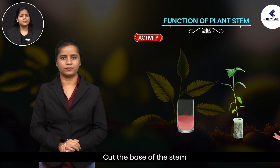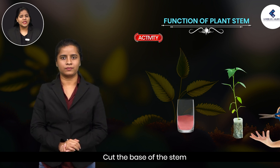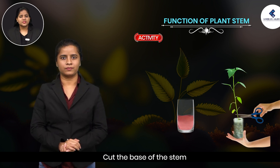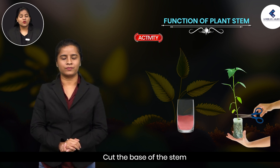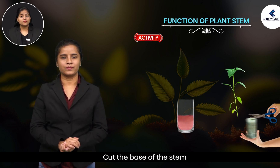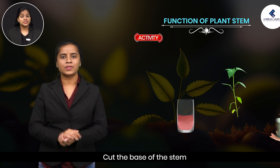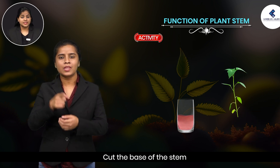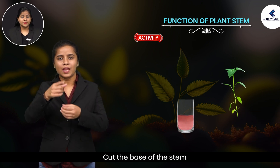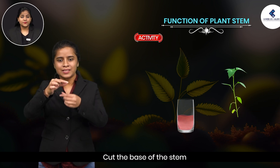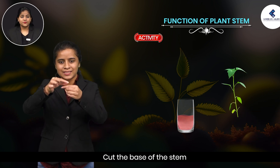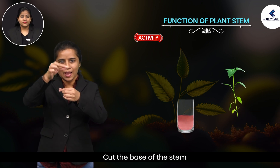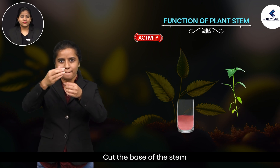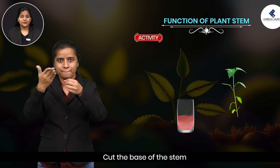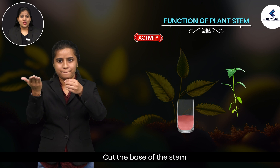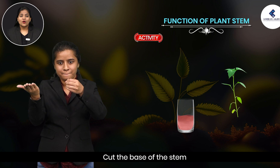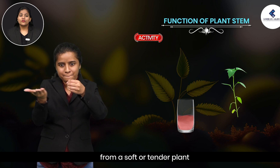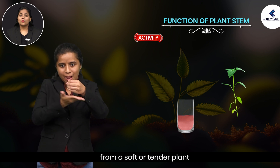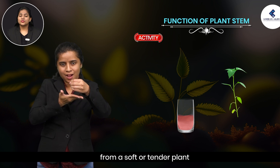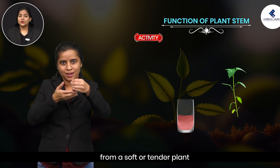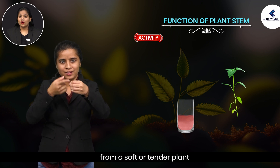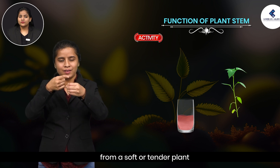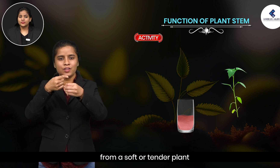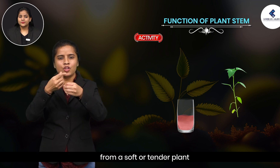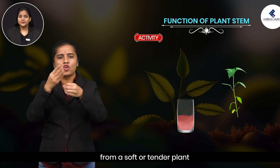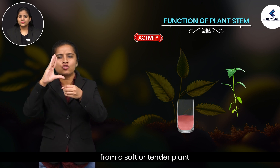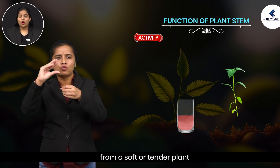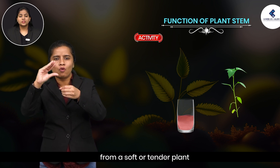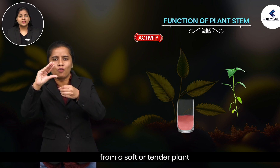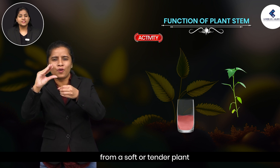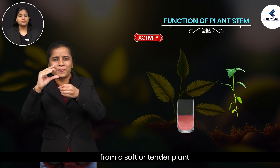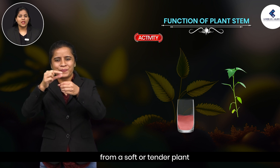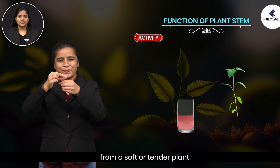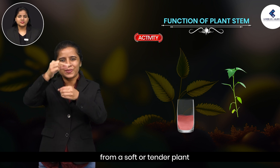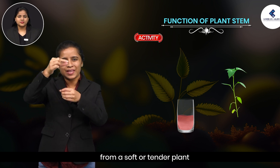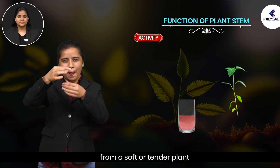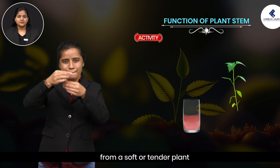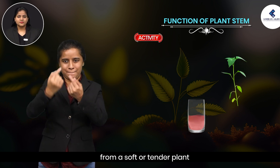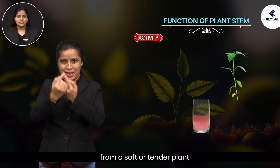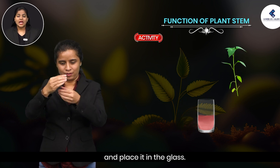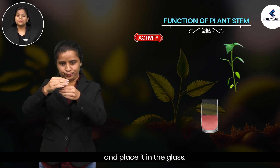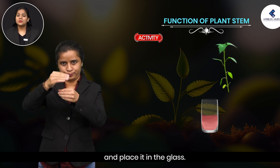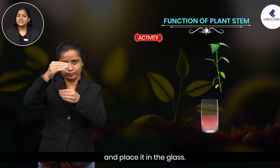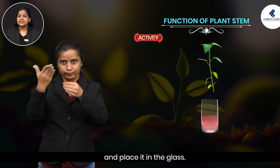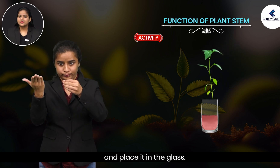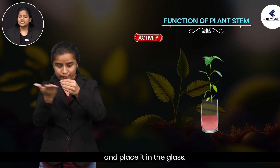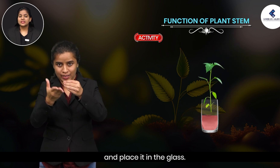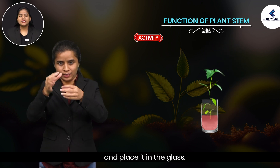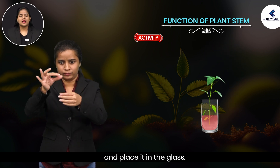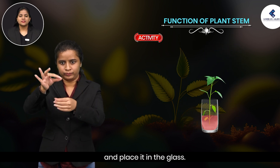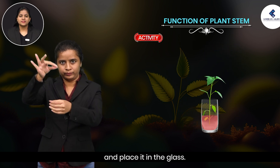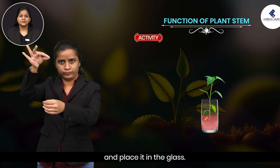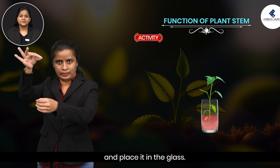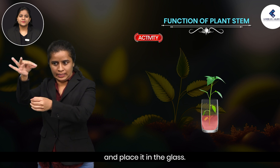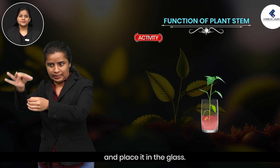Cut the base of the stem from a soft or tender plant and place it in